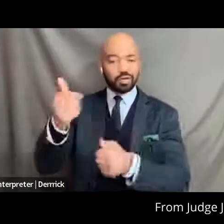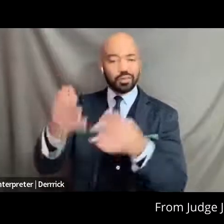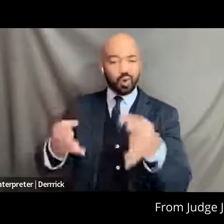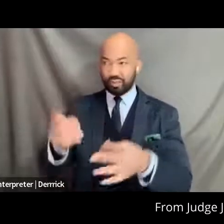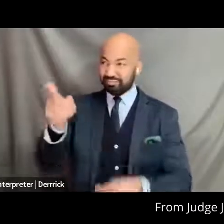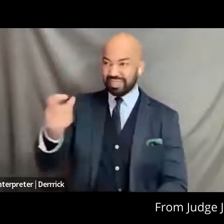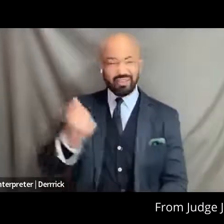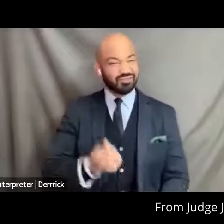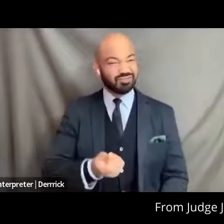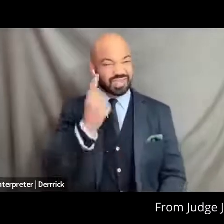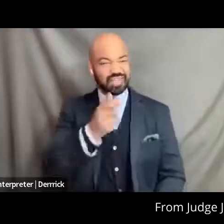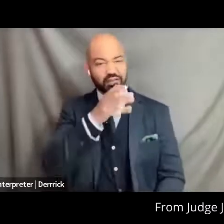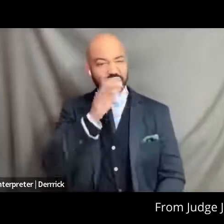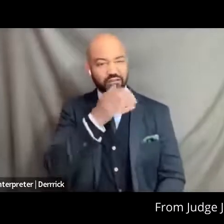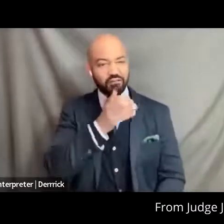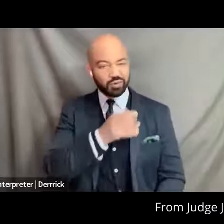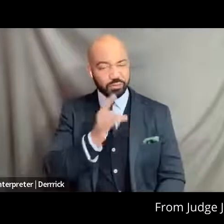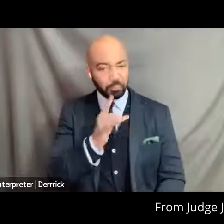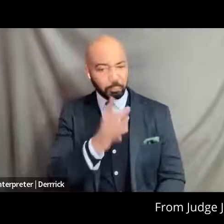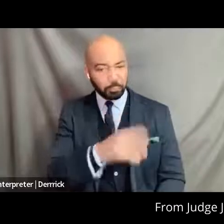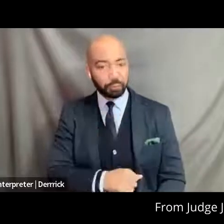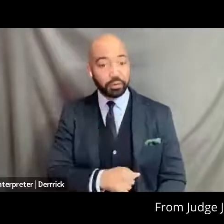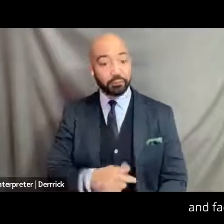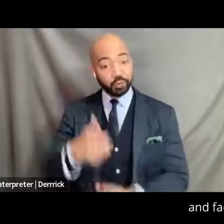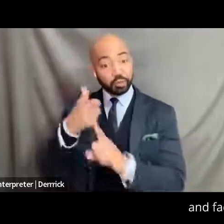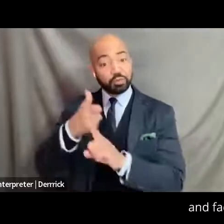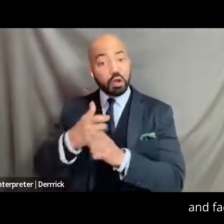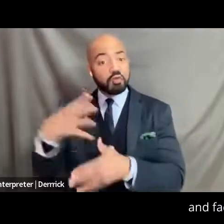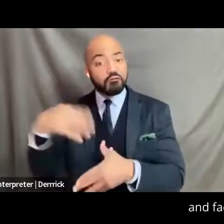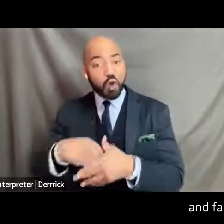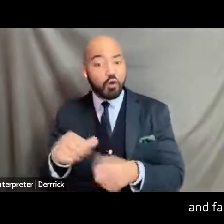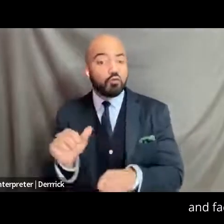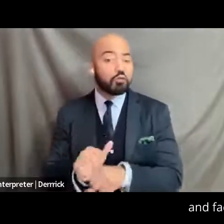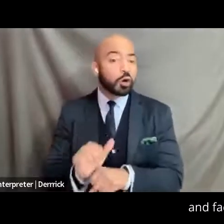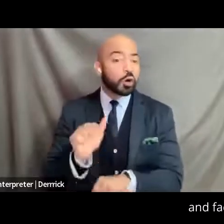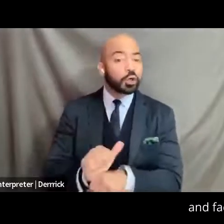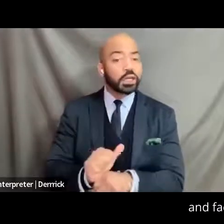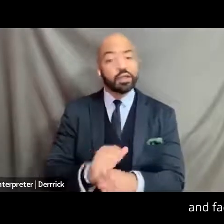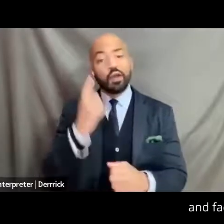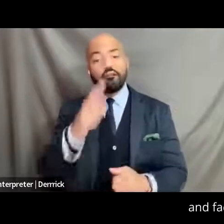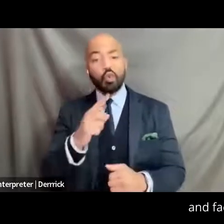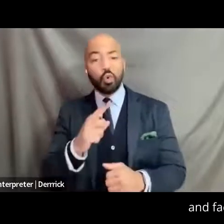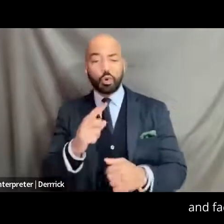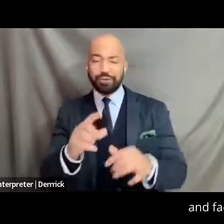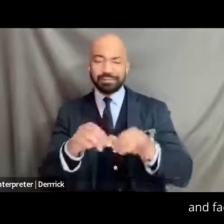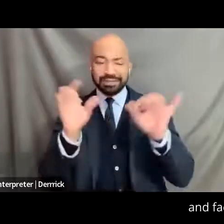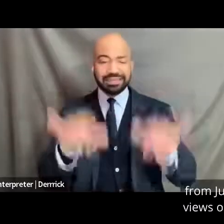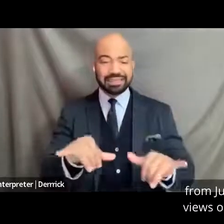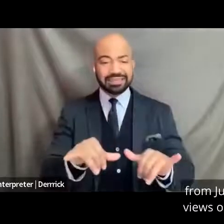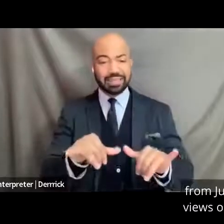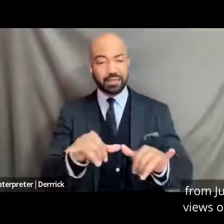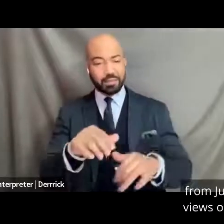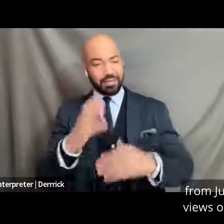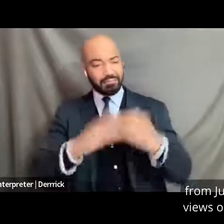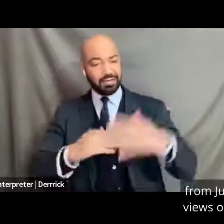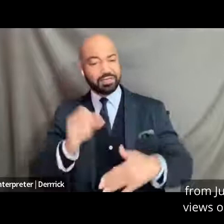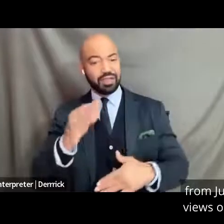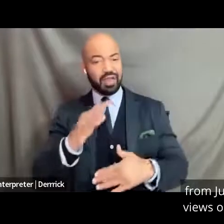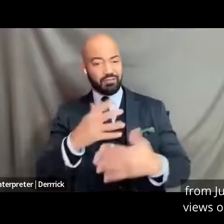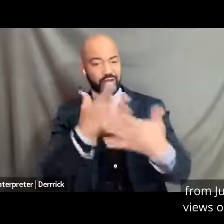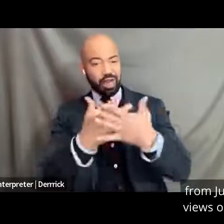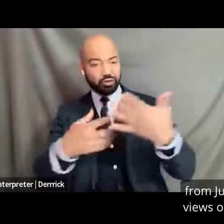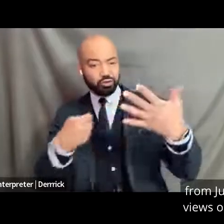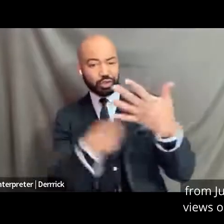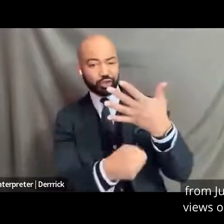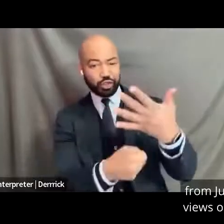work on you know uh institutions and facilities of incarceration from judge jackson's